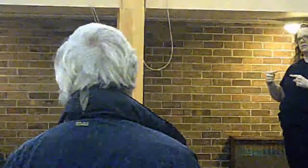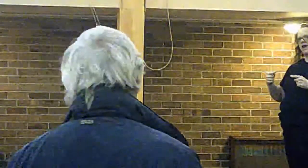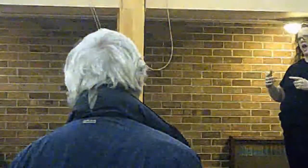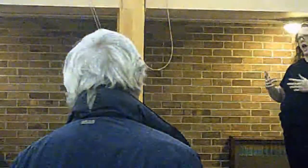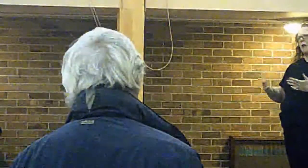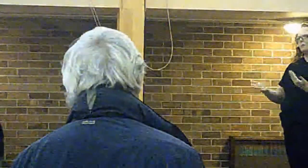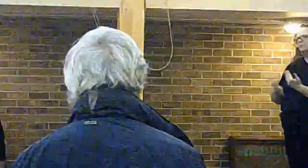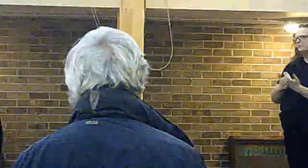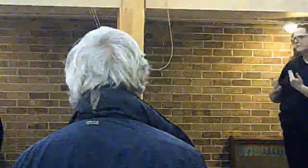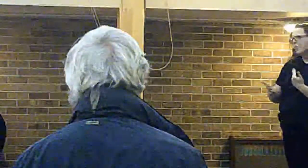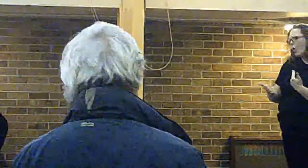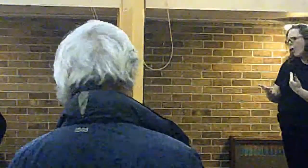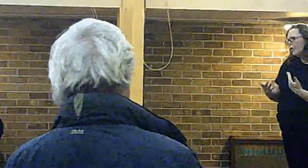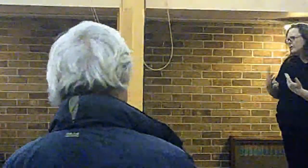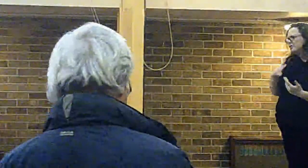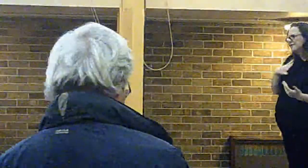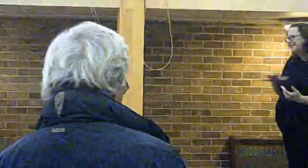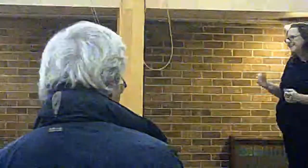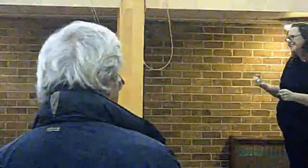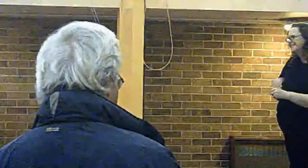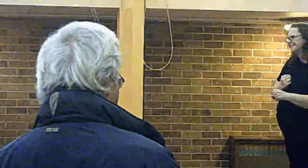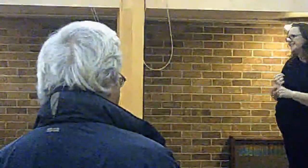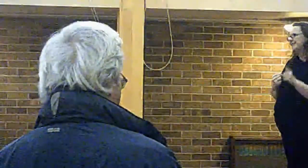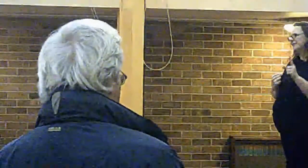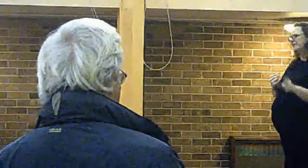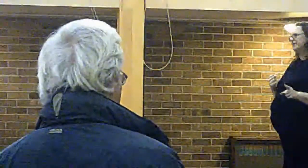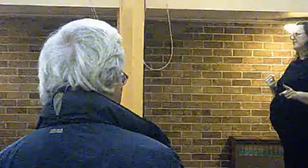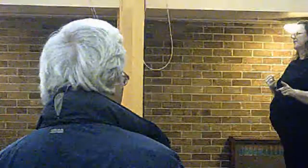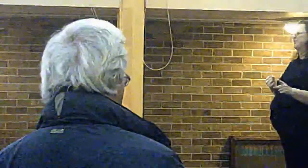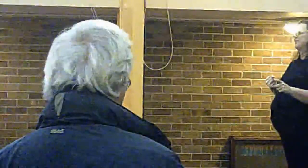much more do you think we need to do?